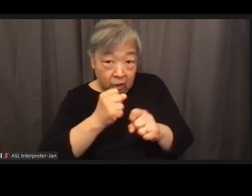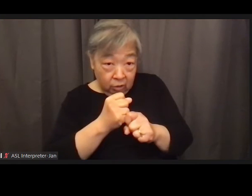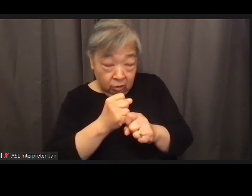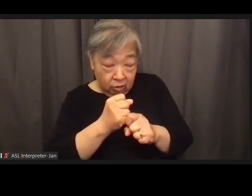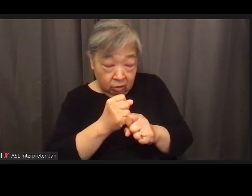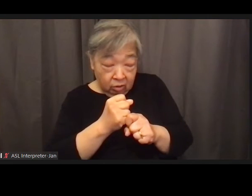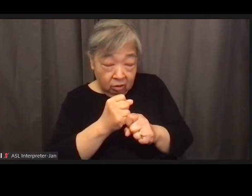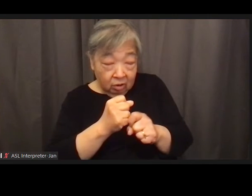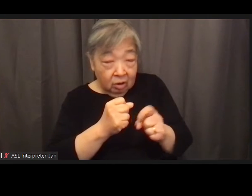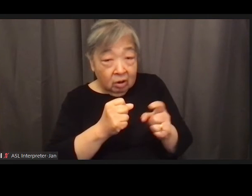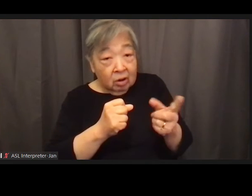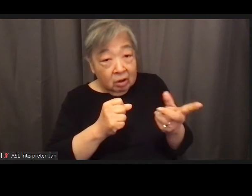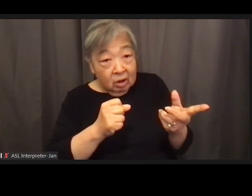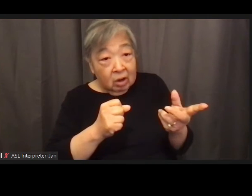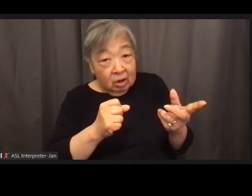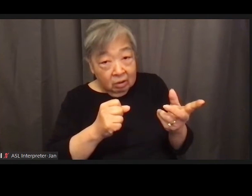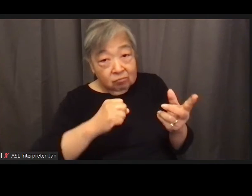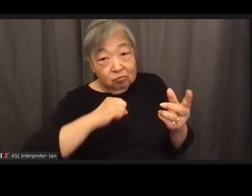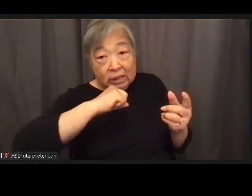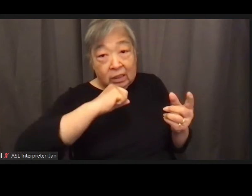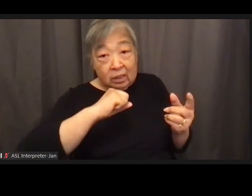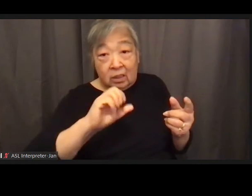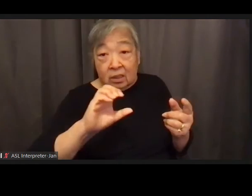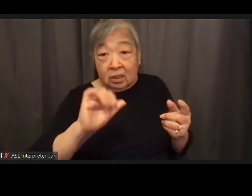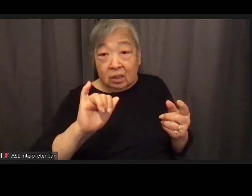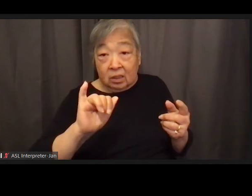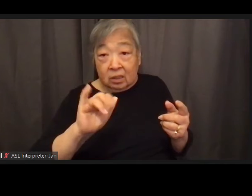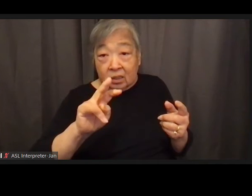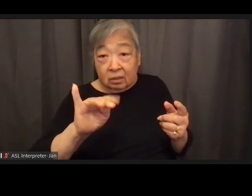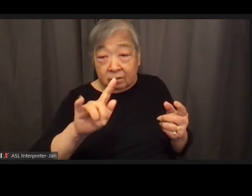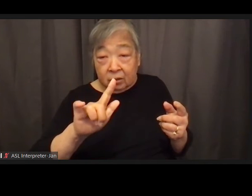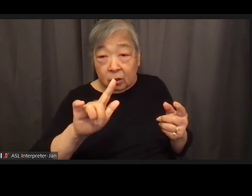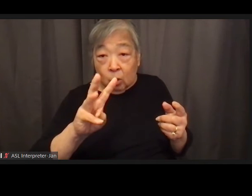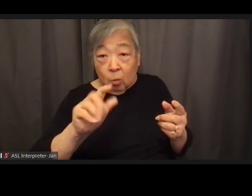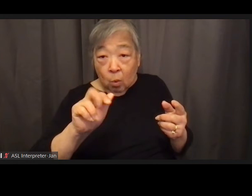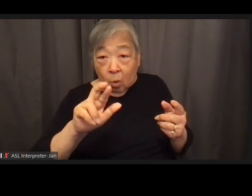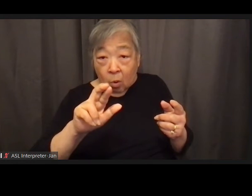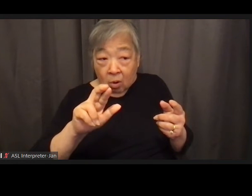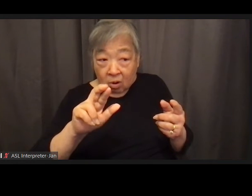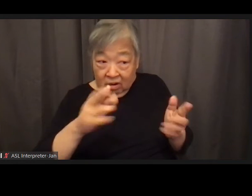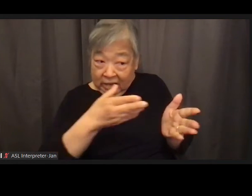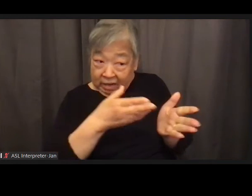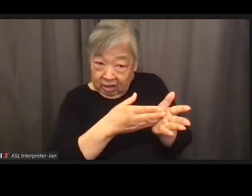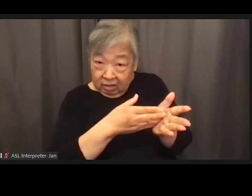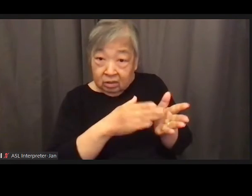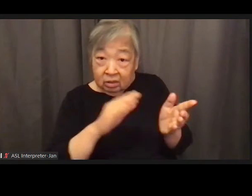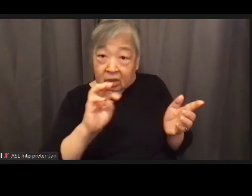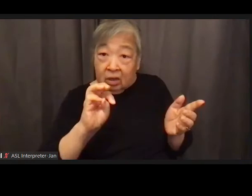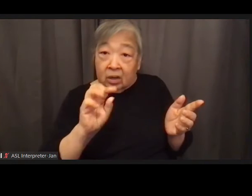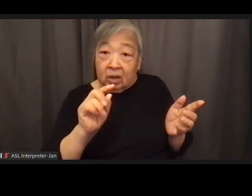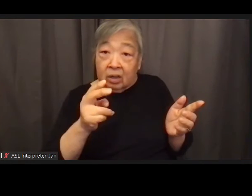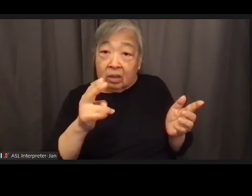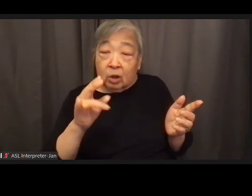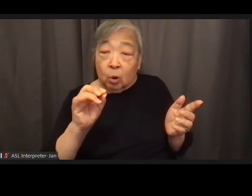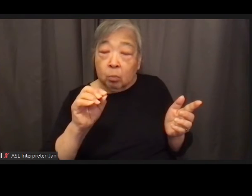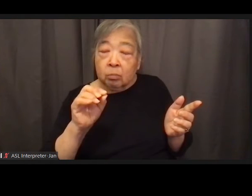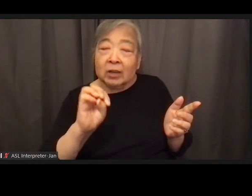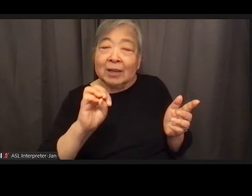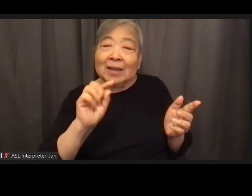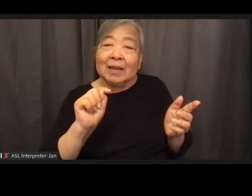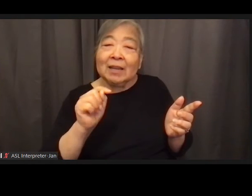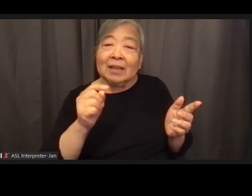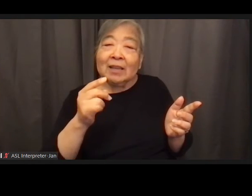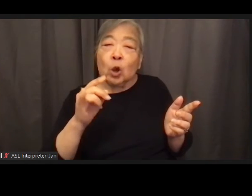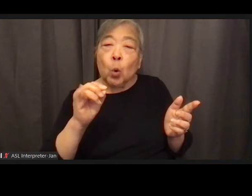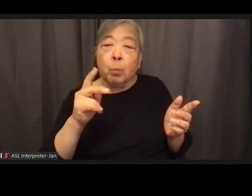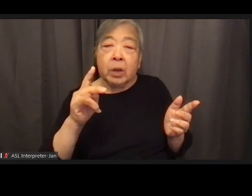war, of resistance and civil war against the Ethiopian regime, which still has goings